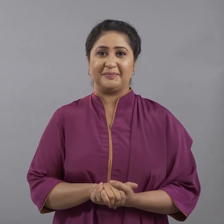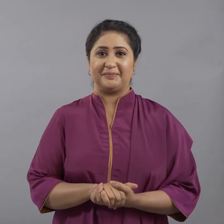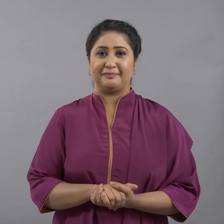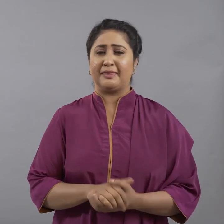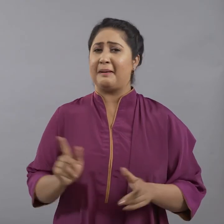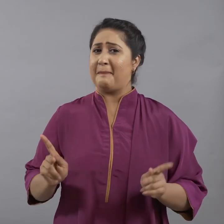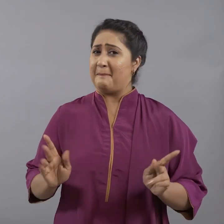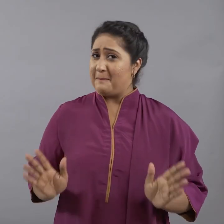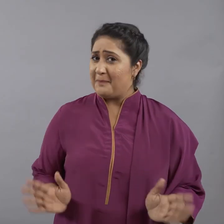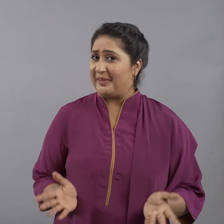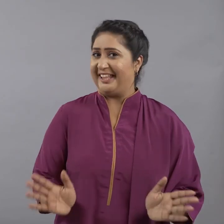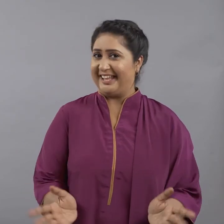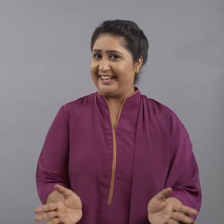Playing.